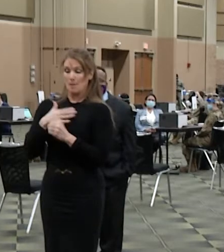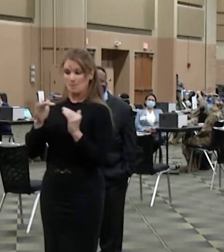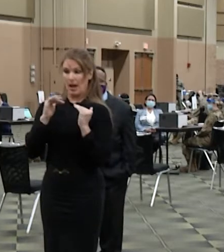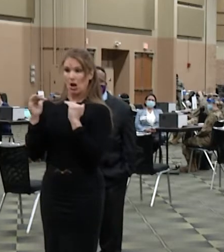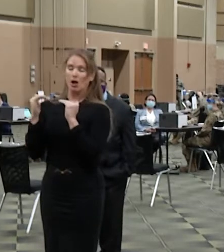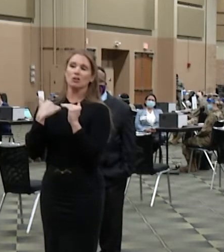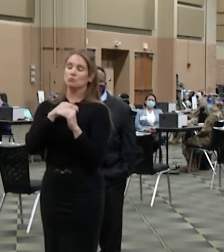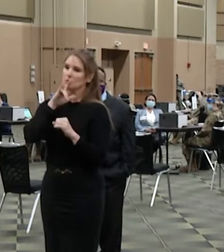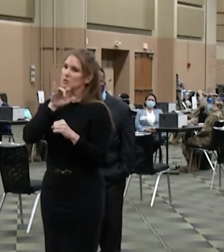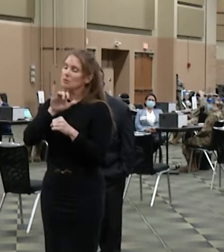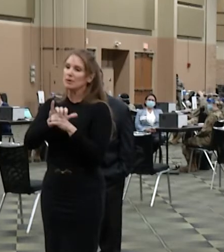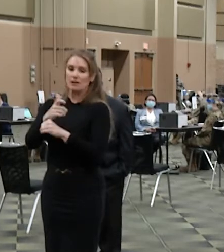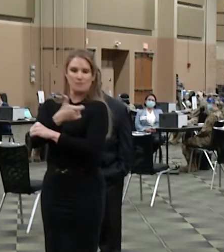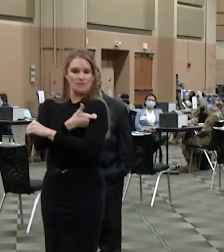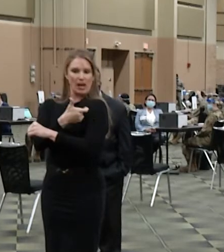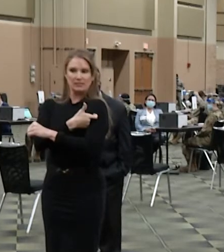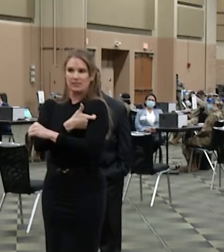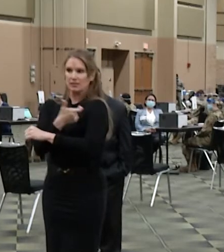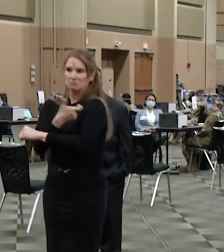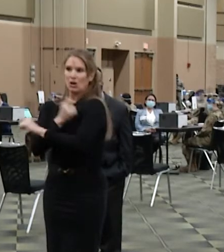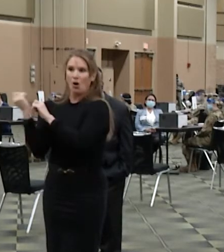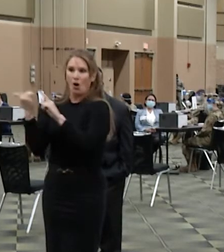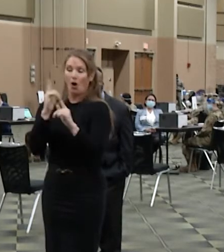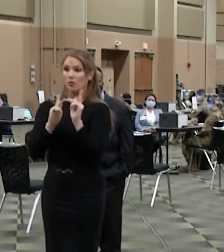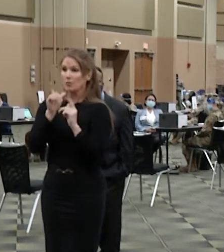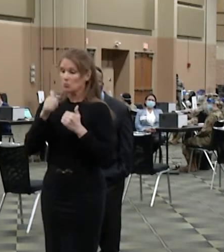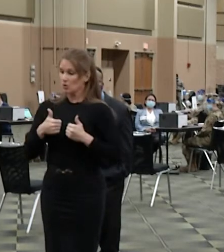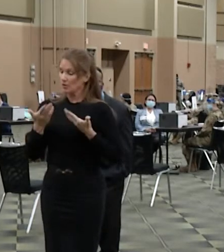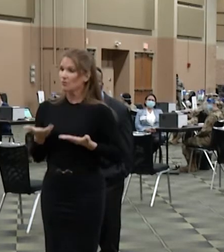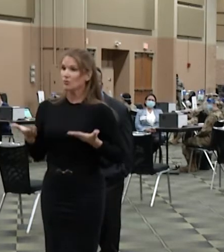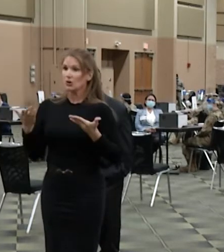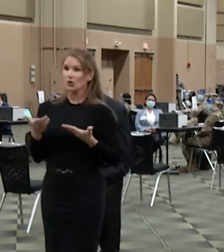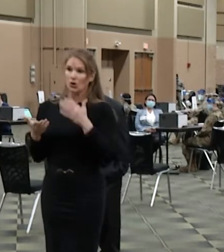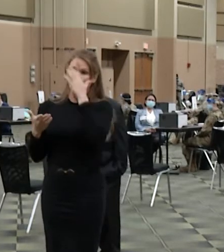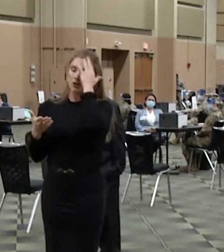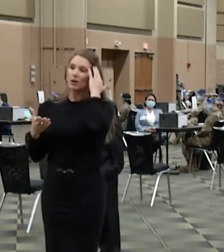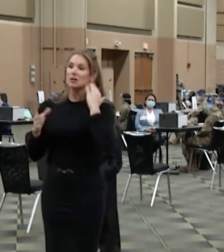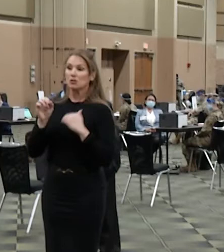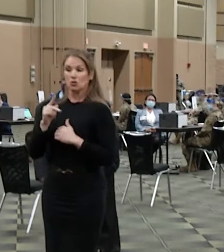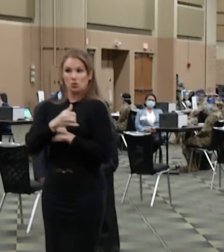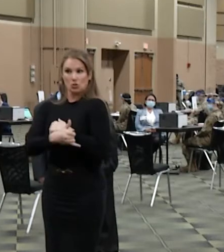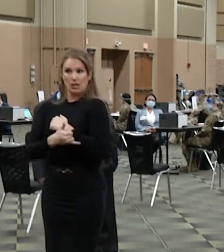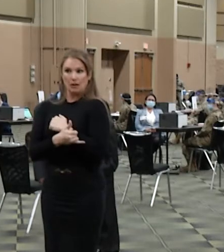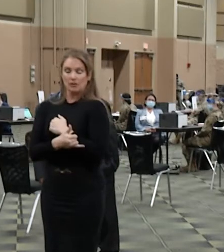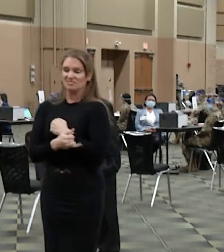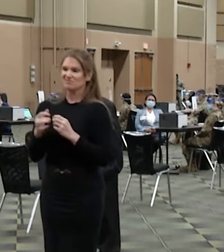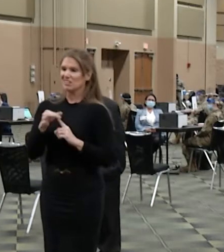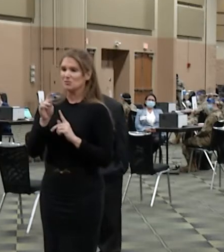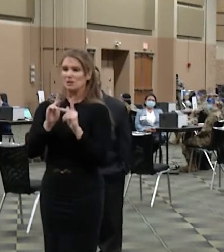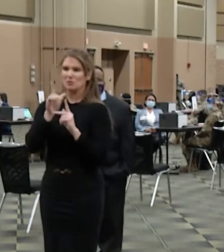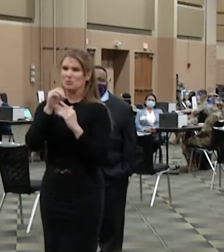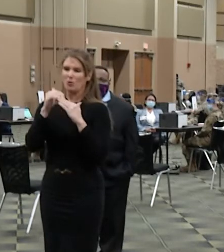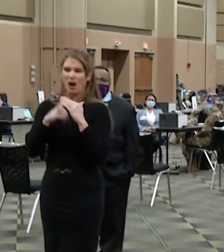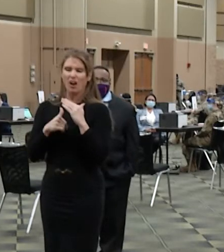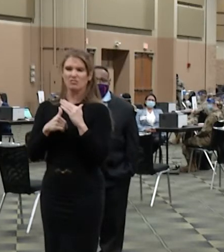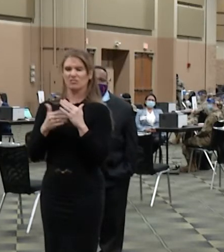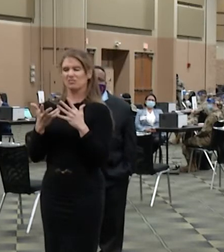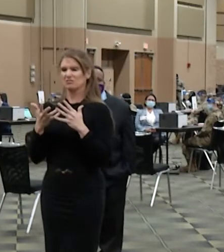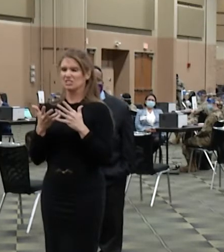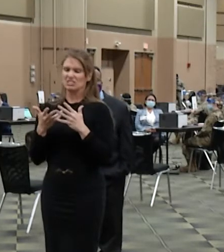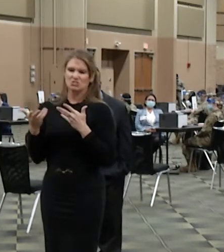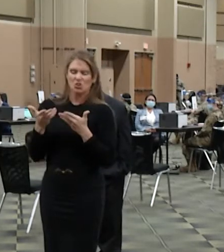committed to getting the vaccine into the arms of all the residents of the county, especially those most underserved and vulnerable.